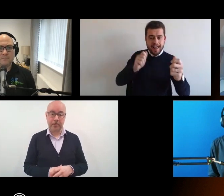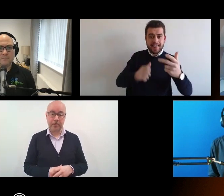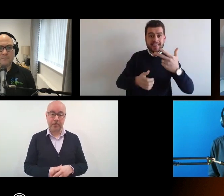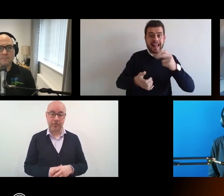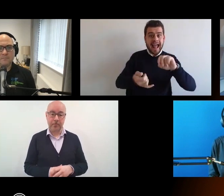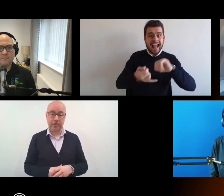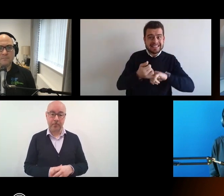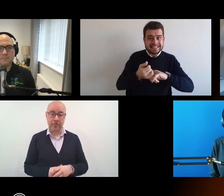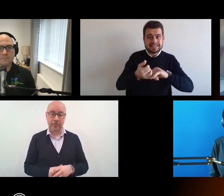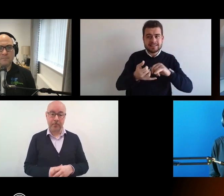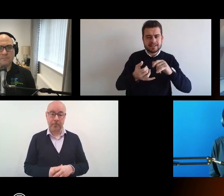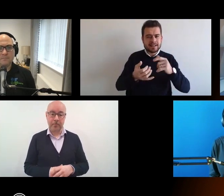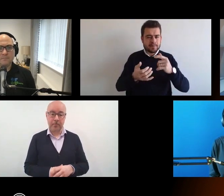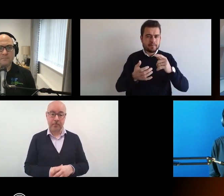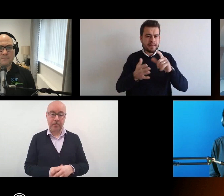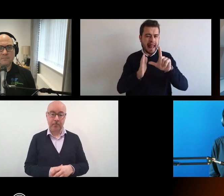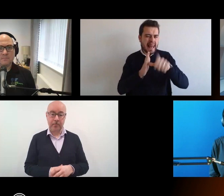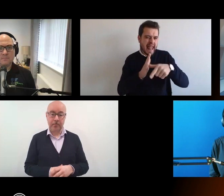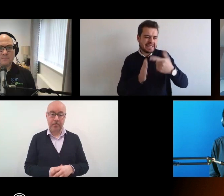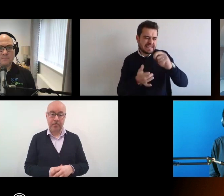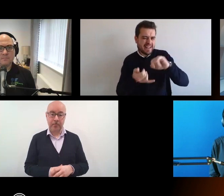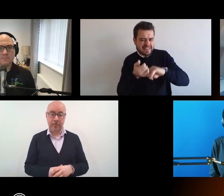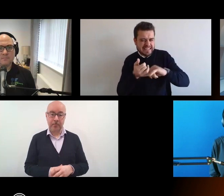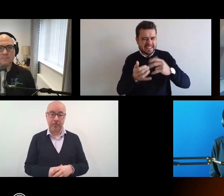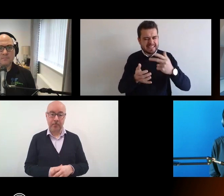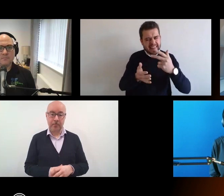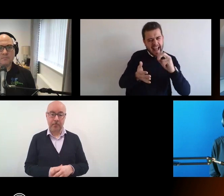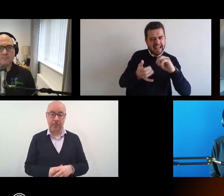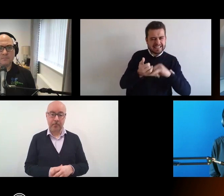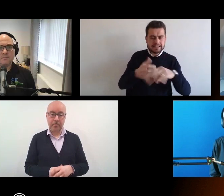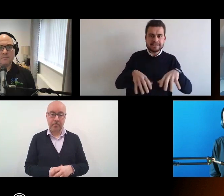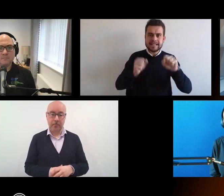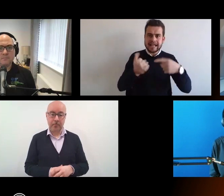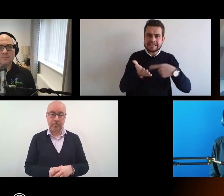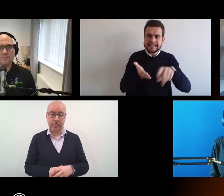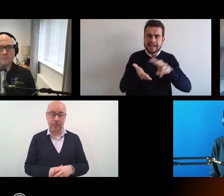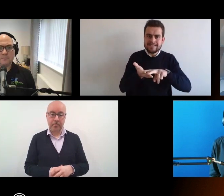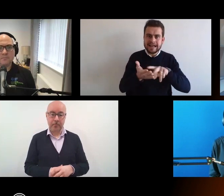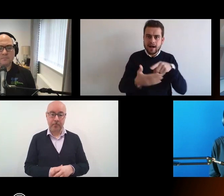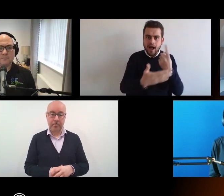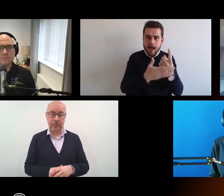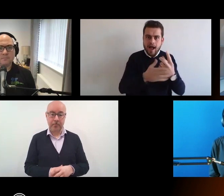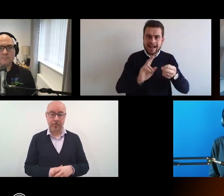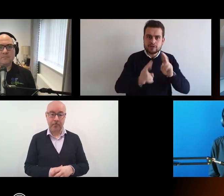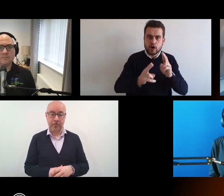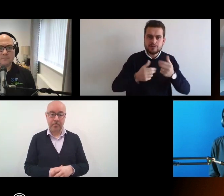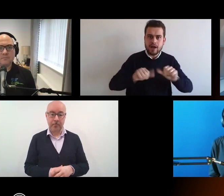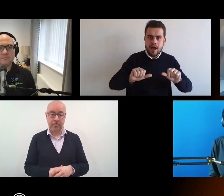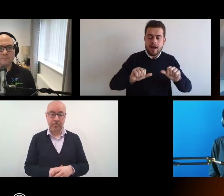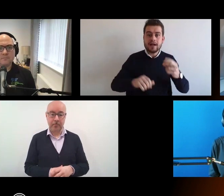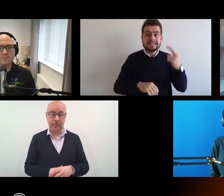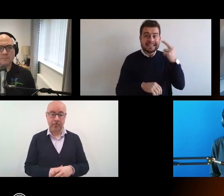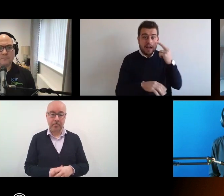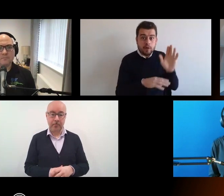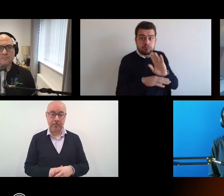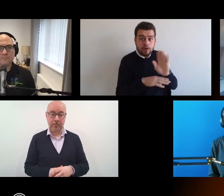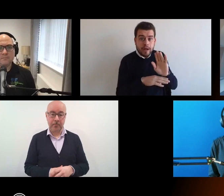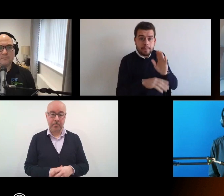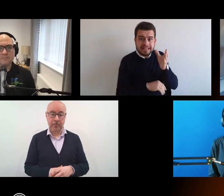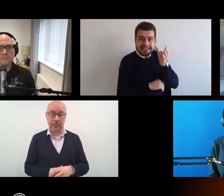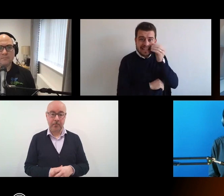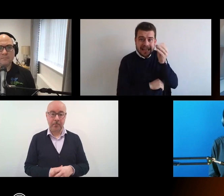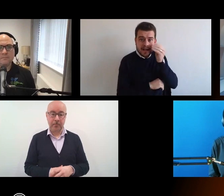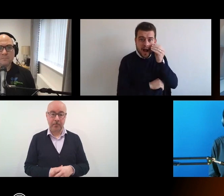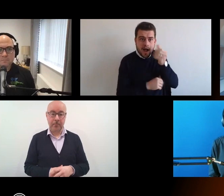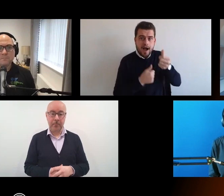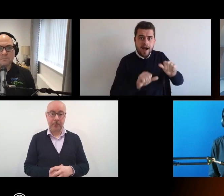breakthroughs. And so slowly we have seen change. In the 80s, late 70s, 80s, we started to see, as you said,